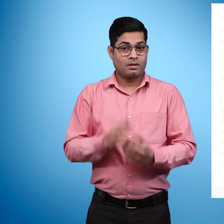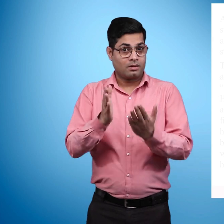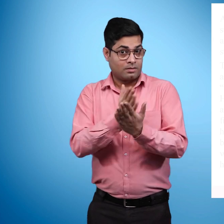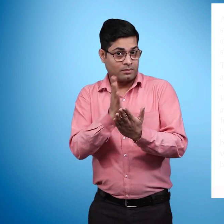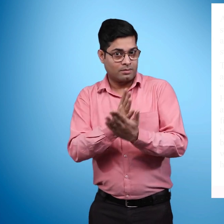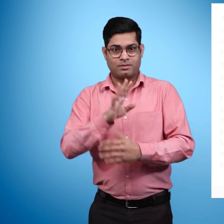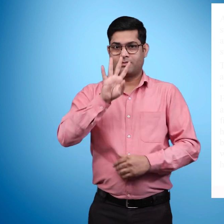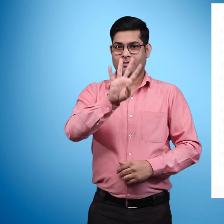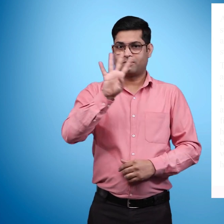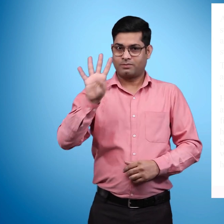Page number 44.